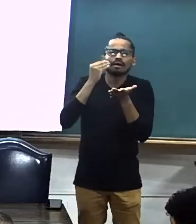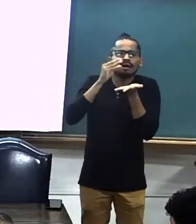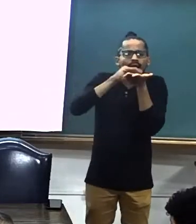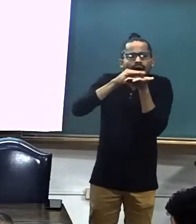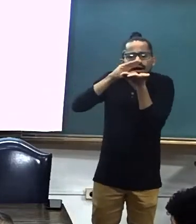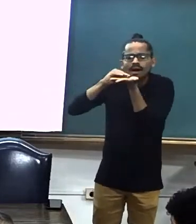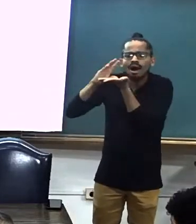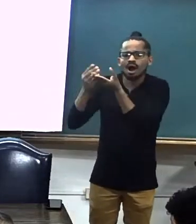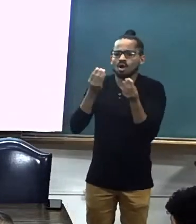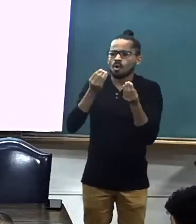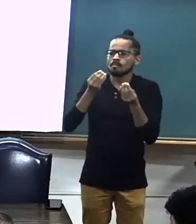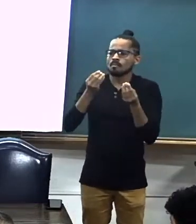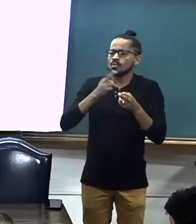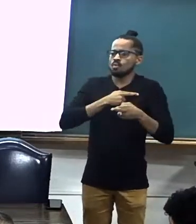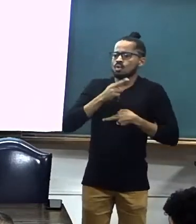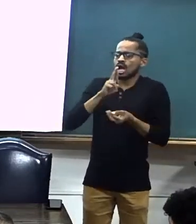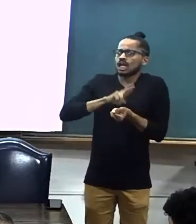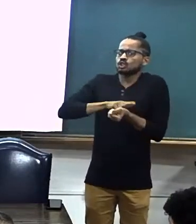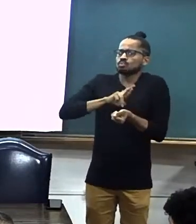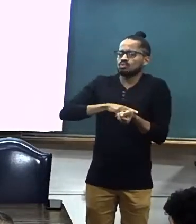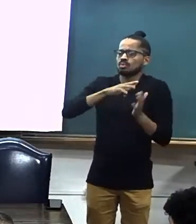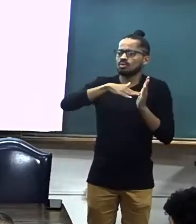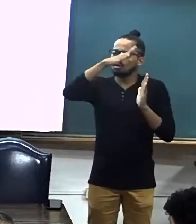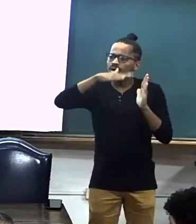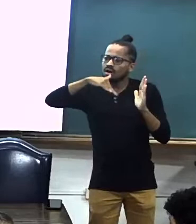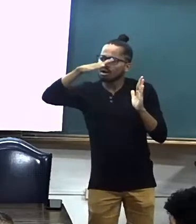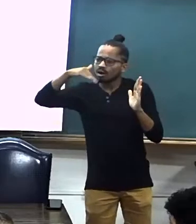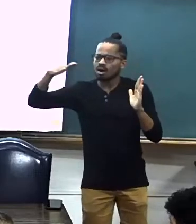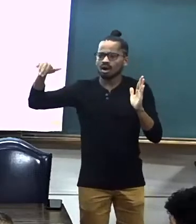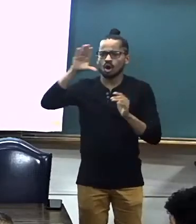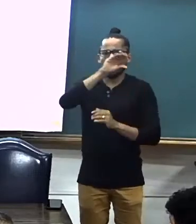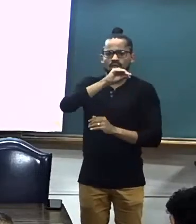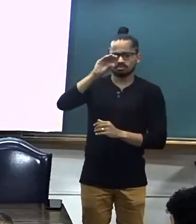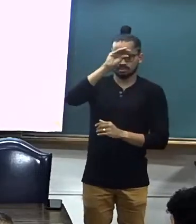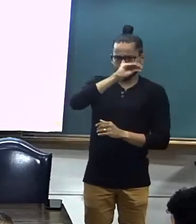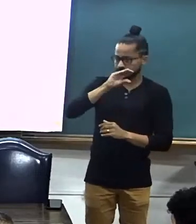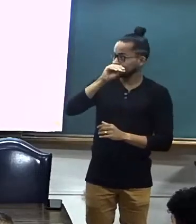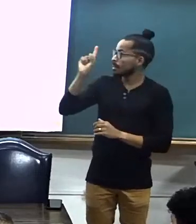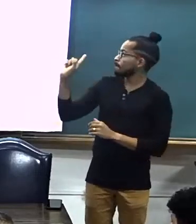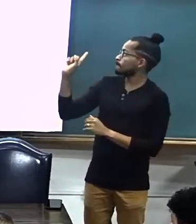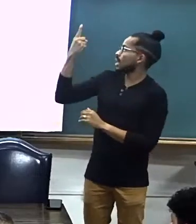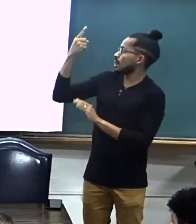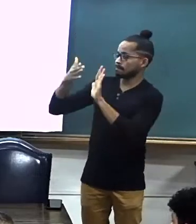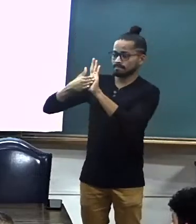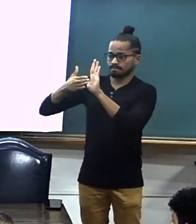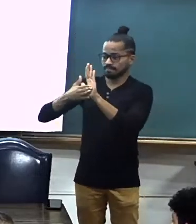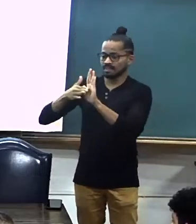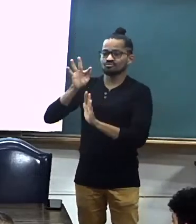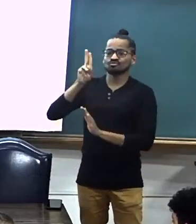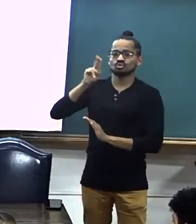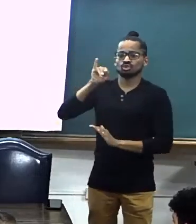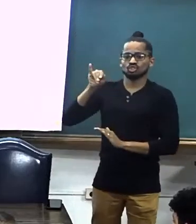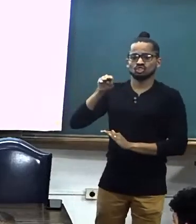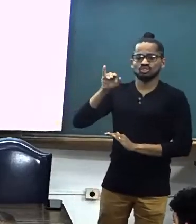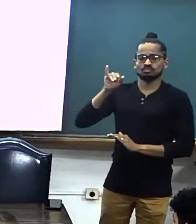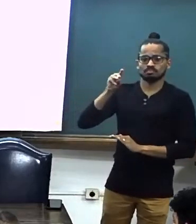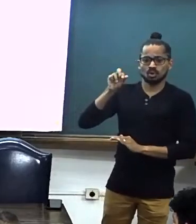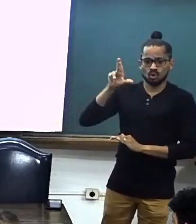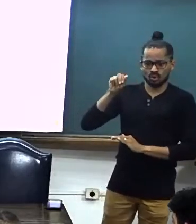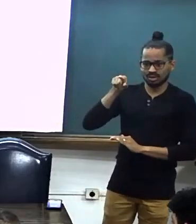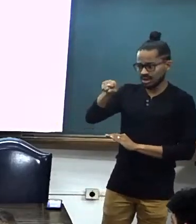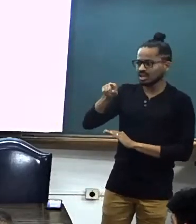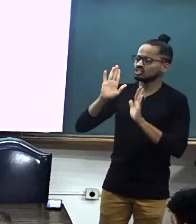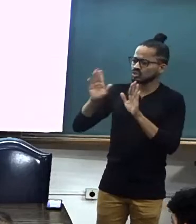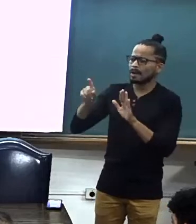a model proposed by Osamu Fujimura. He passed away maybe, 6